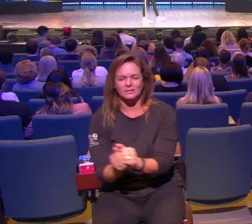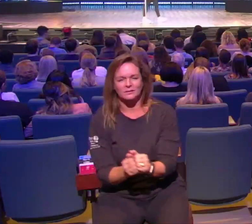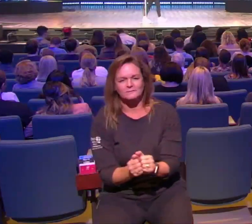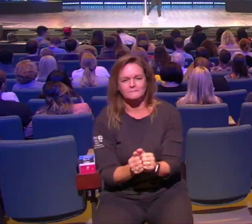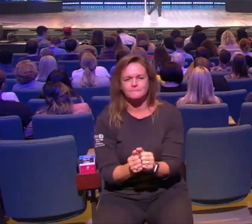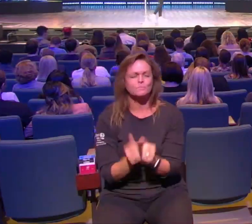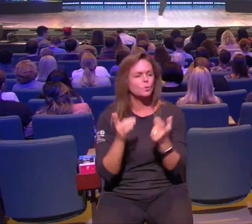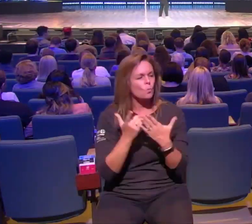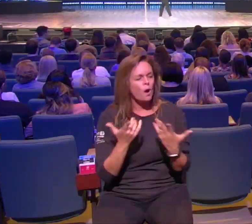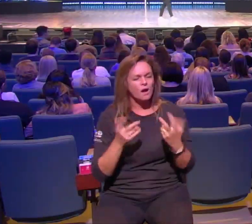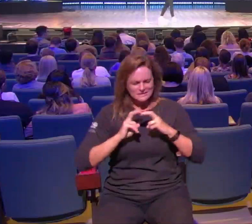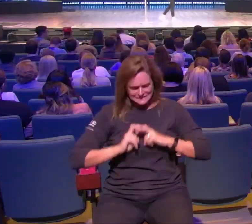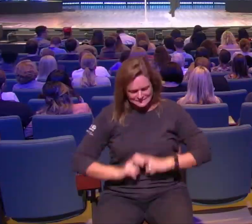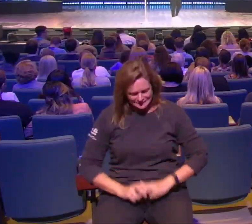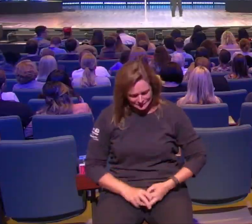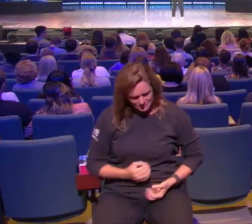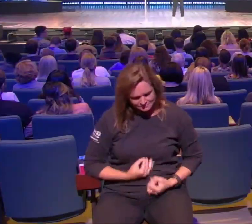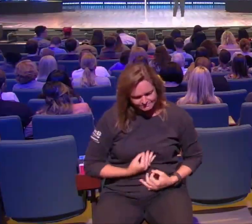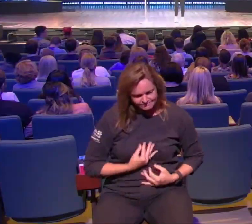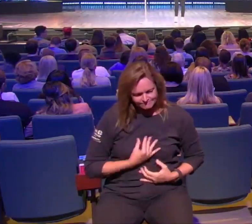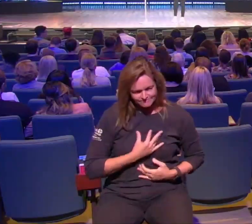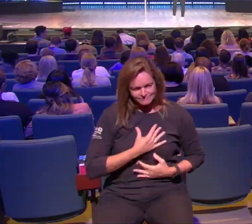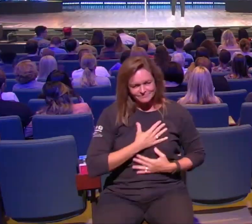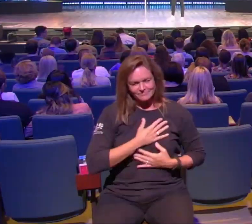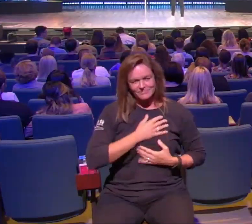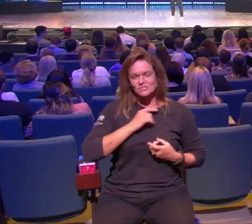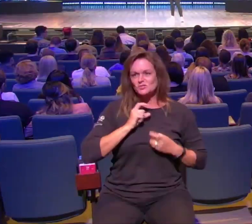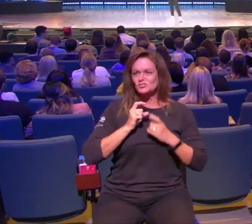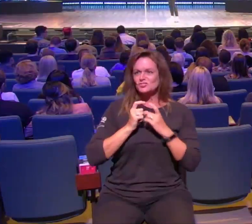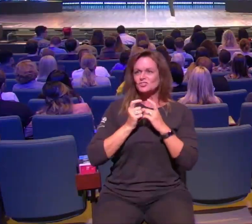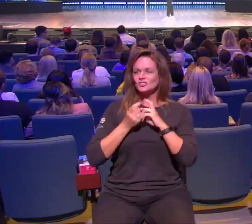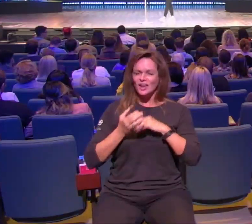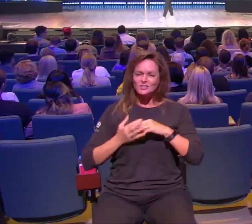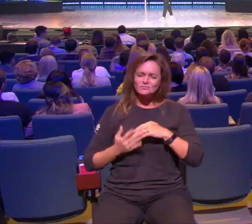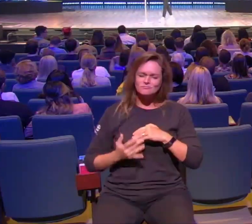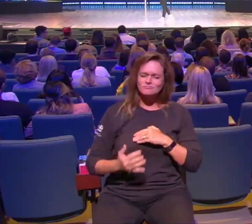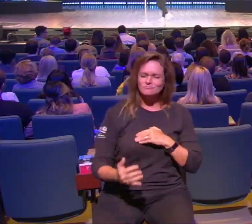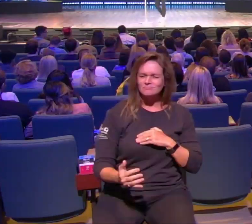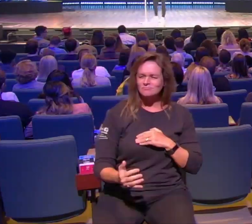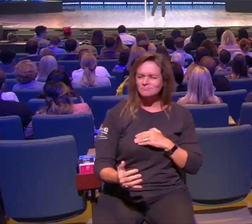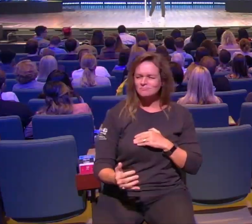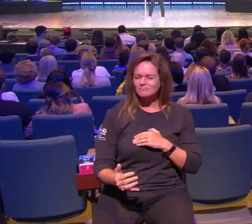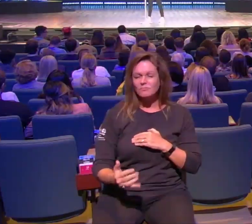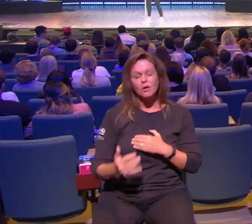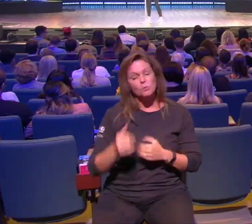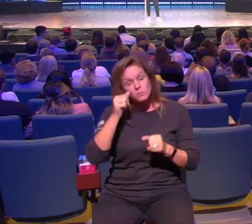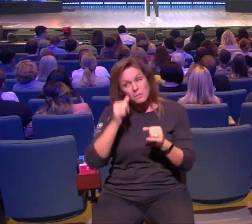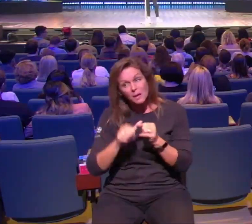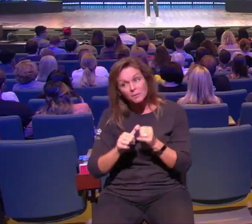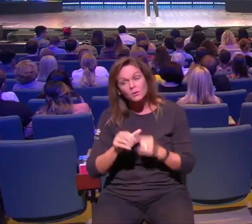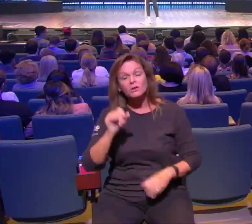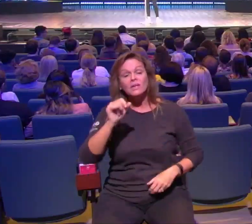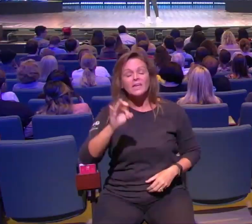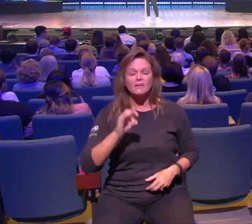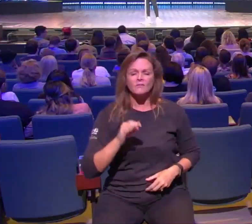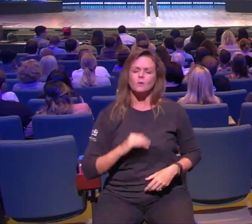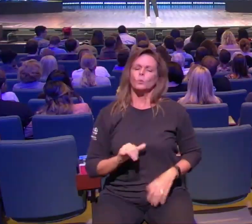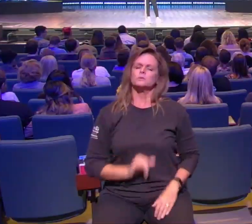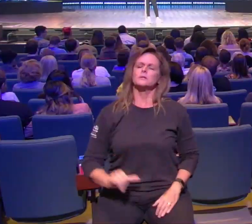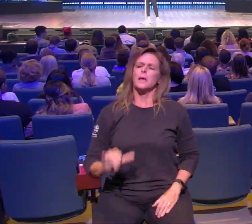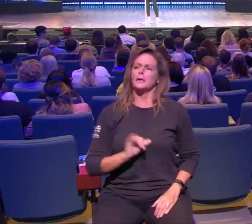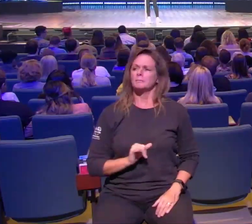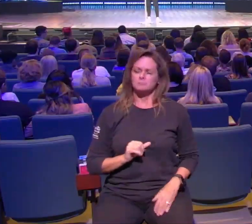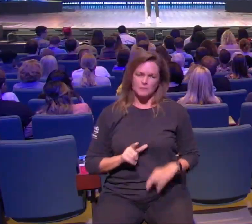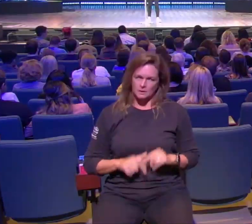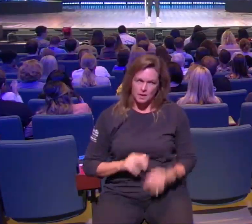wants to do a deep work in you so that he can do a great work through you. I want you to know that